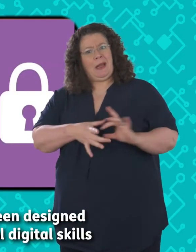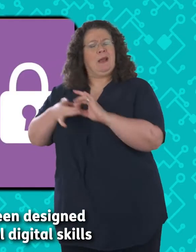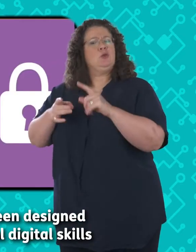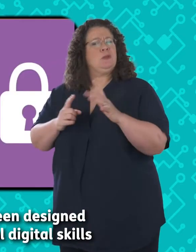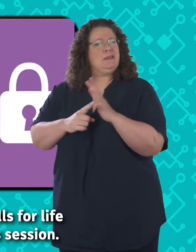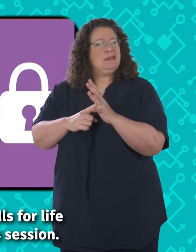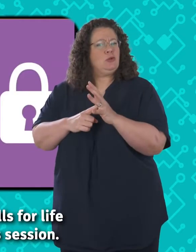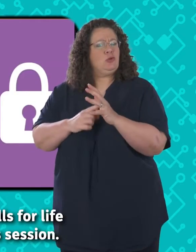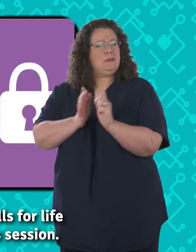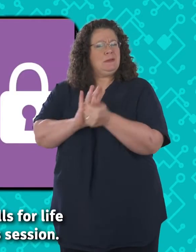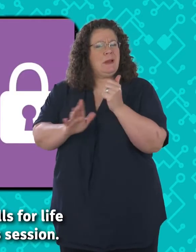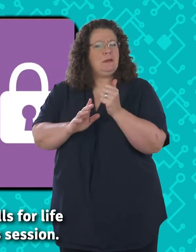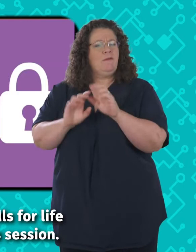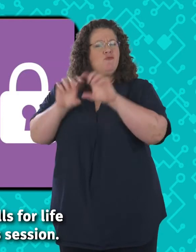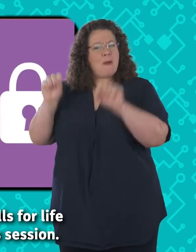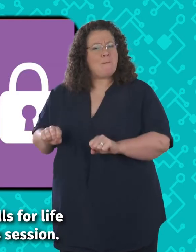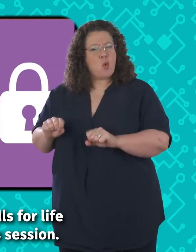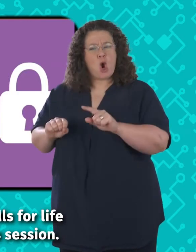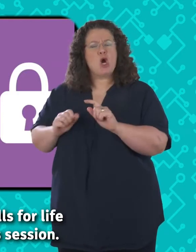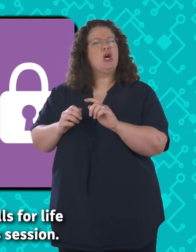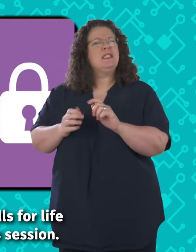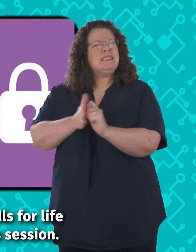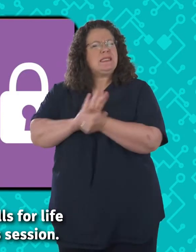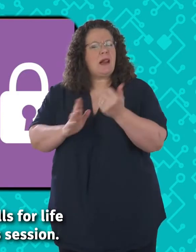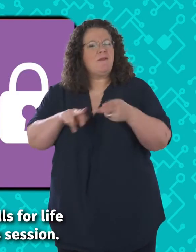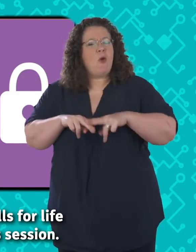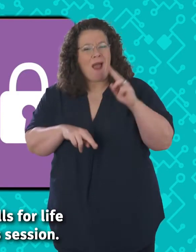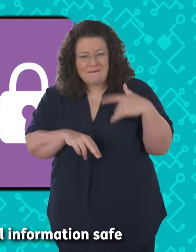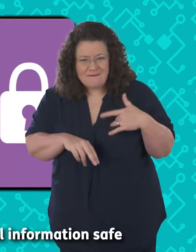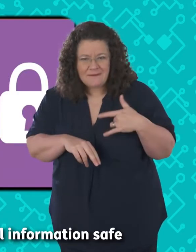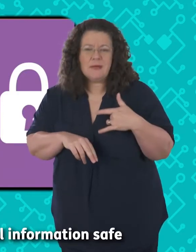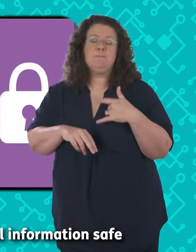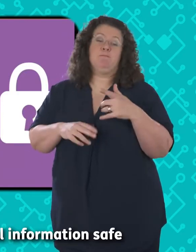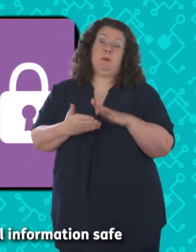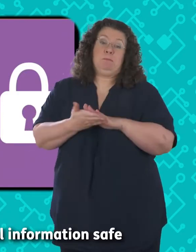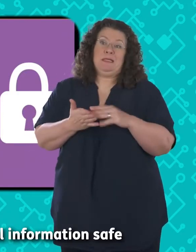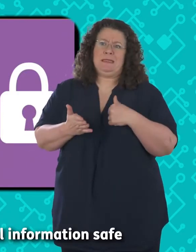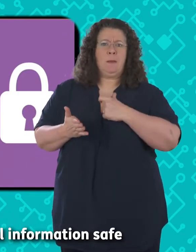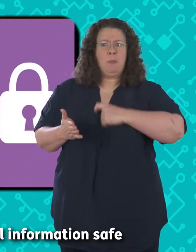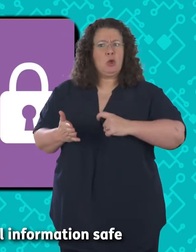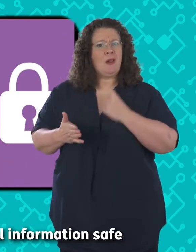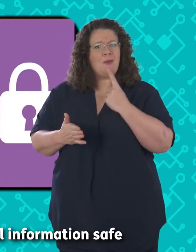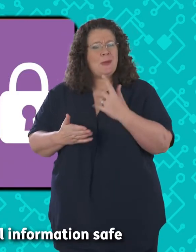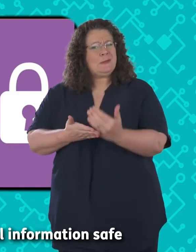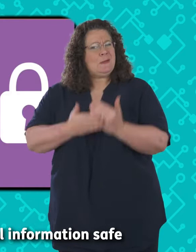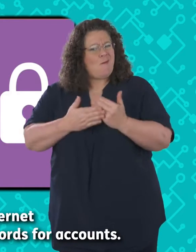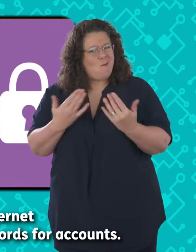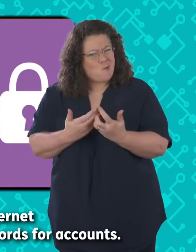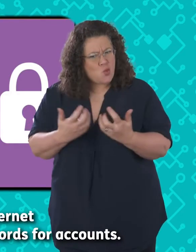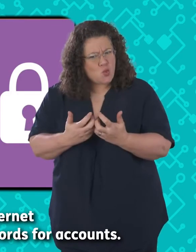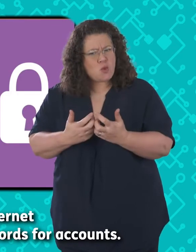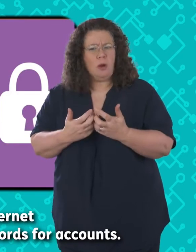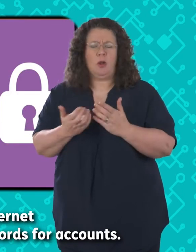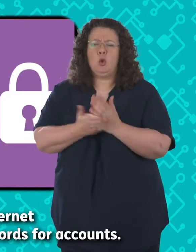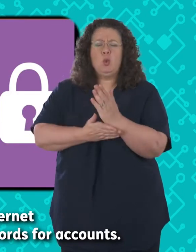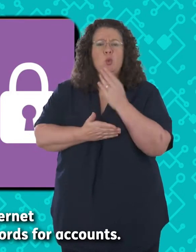Essential Digital Skills framework. The skills for life we use in this session are: I can keep my personal information safe on the